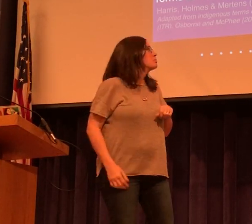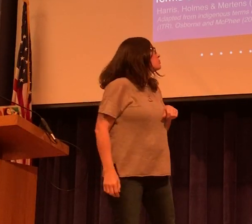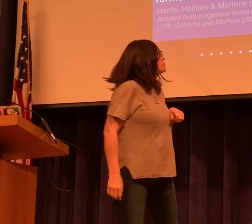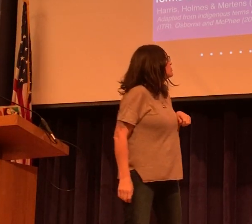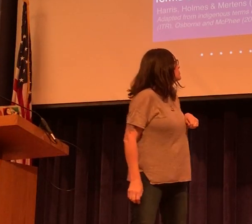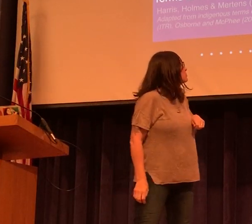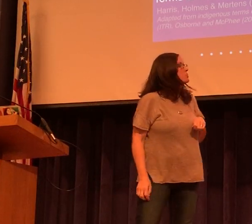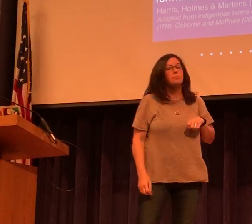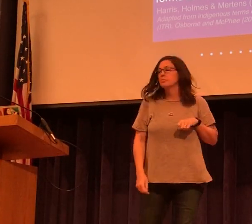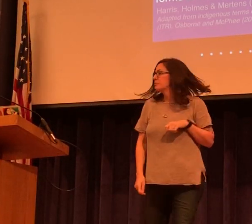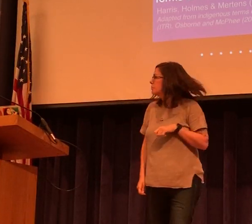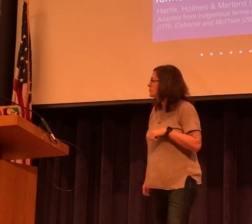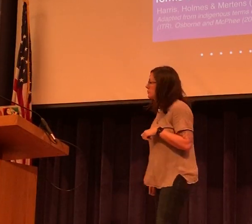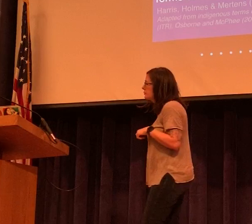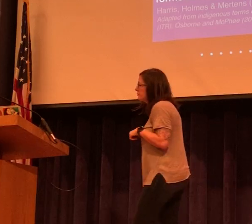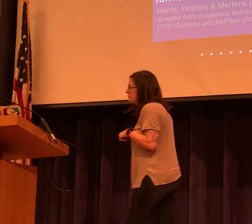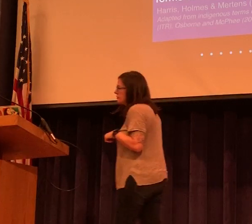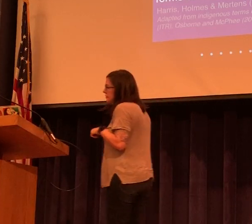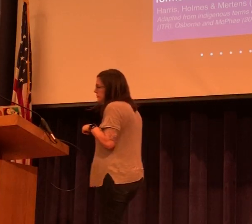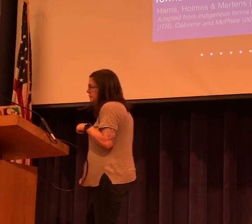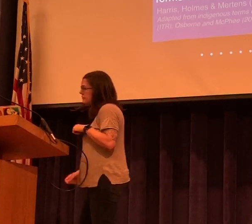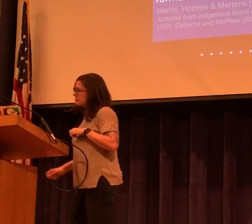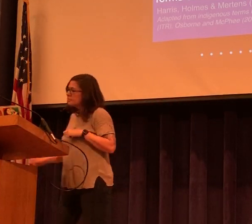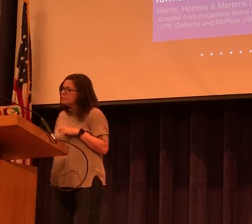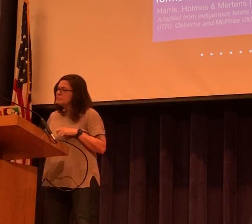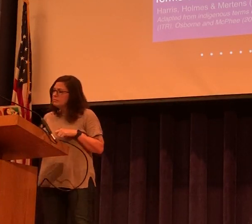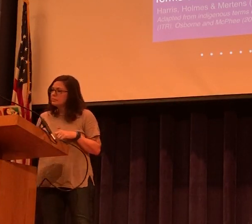communities. So I just put these citations up here so you can refer to them.